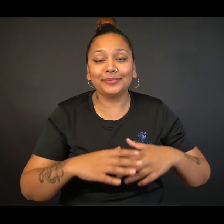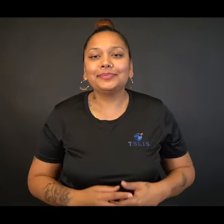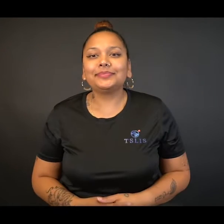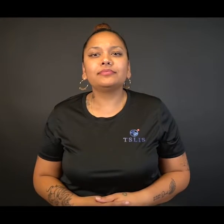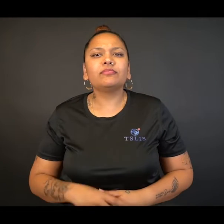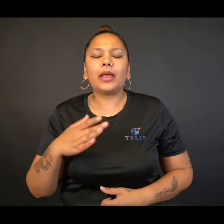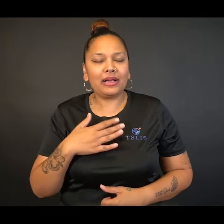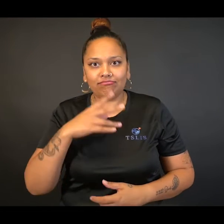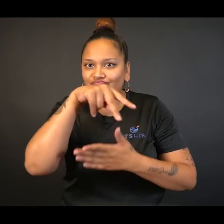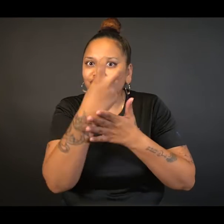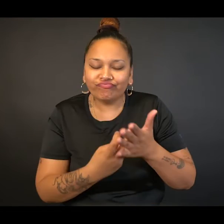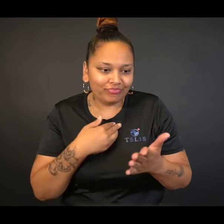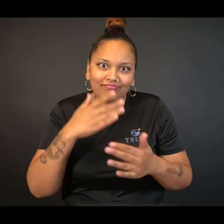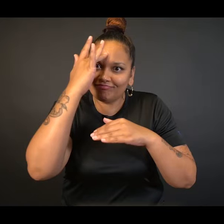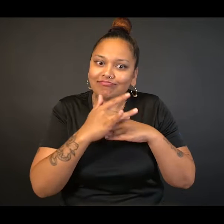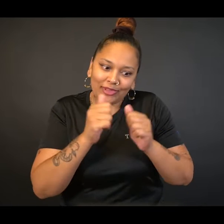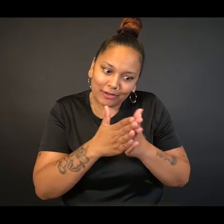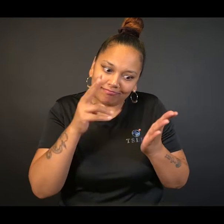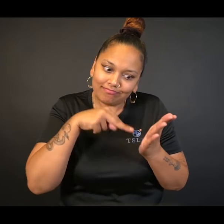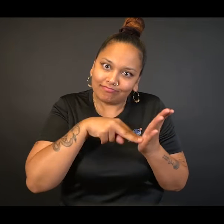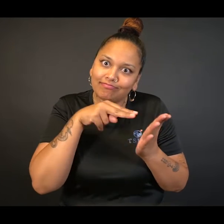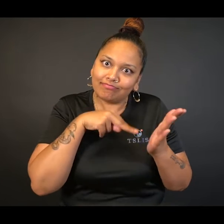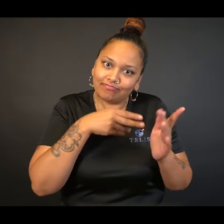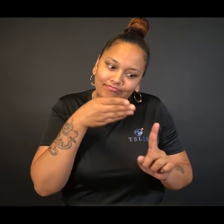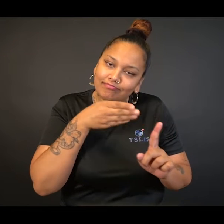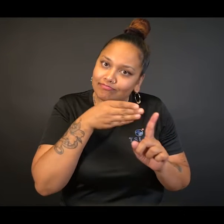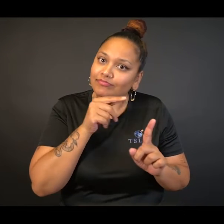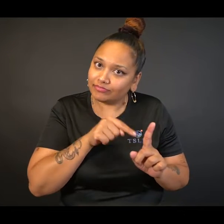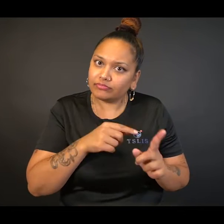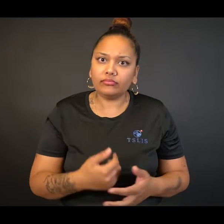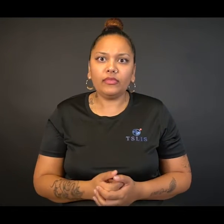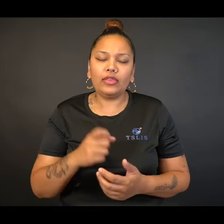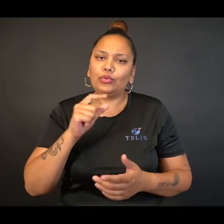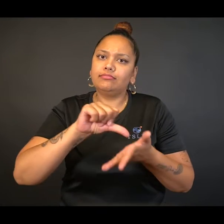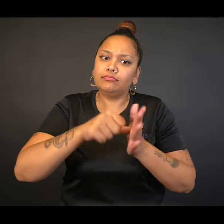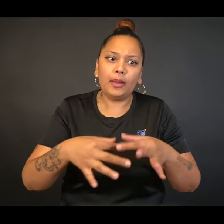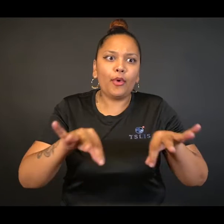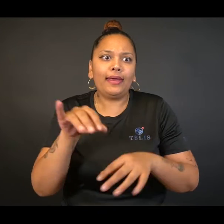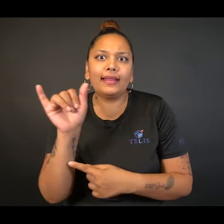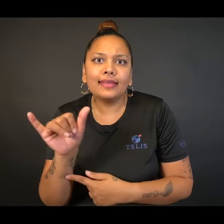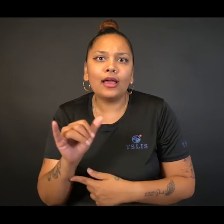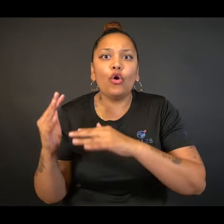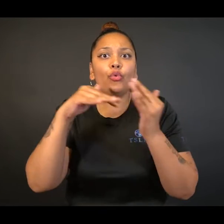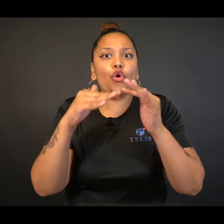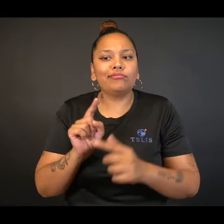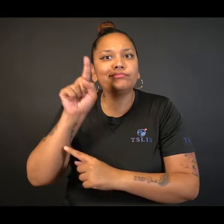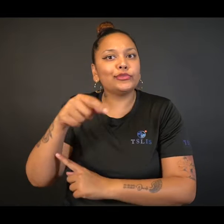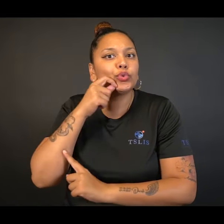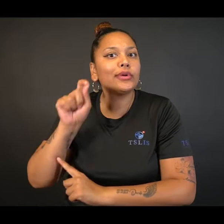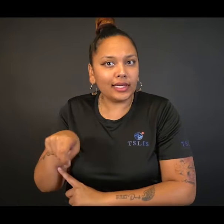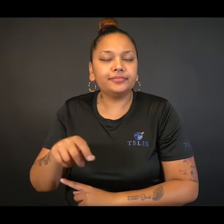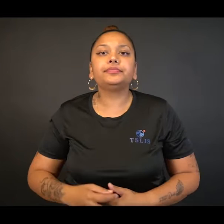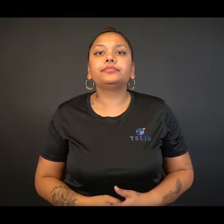and lakes. I always come back to this atlas whenever there is something important happening in the